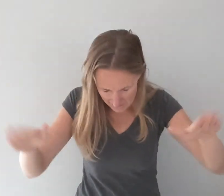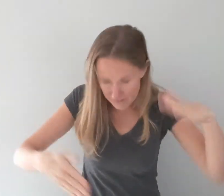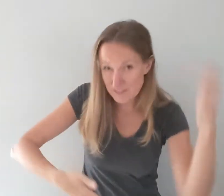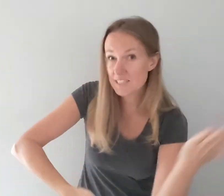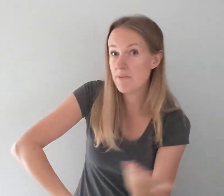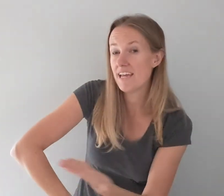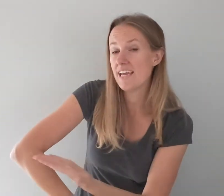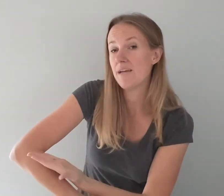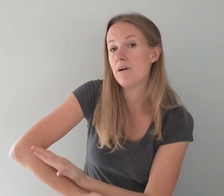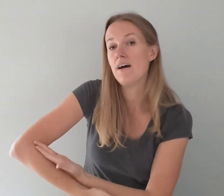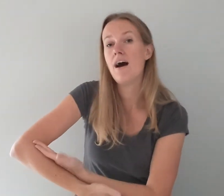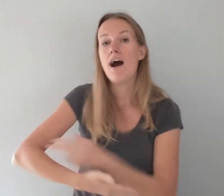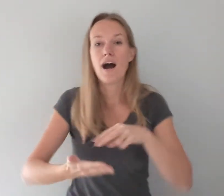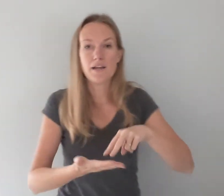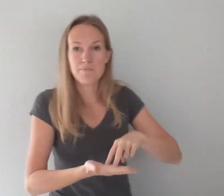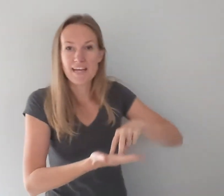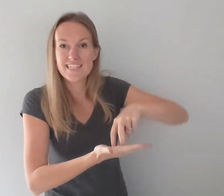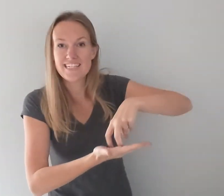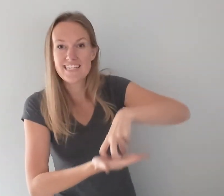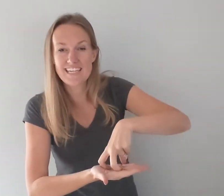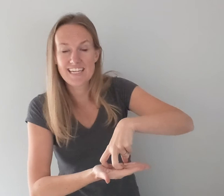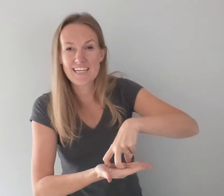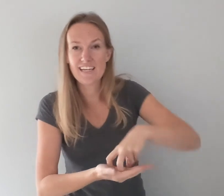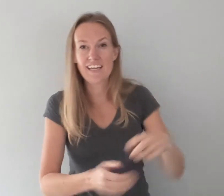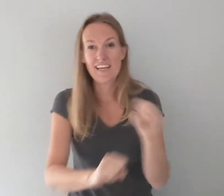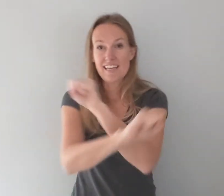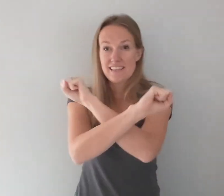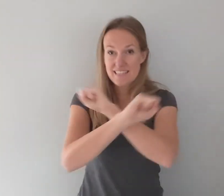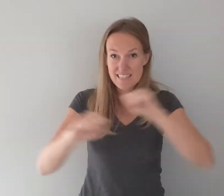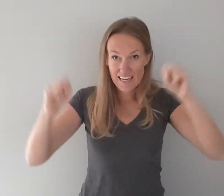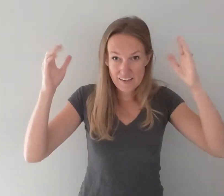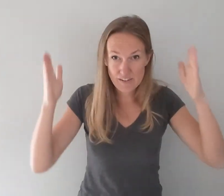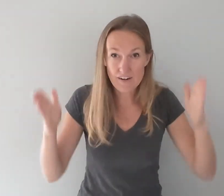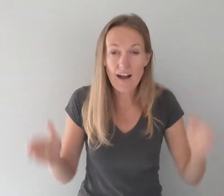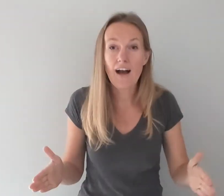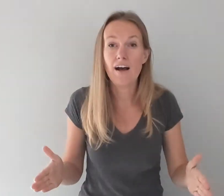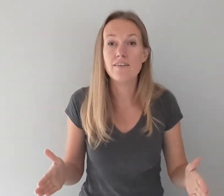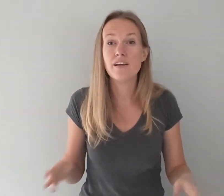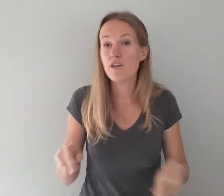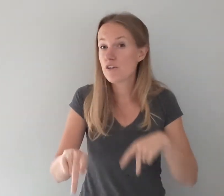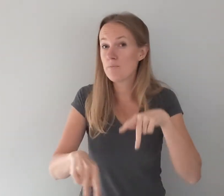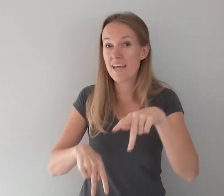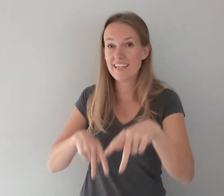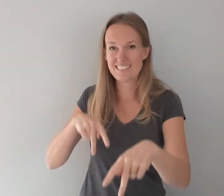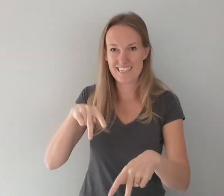Bow to babe on bended knee, the Savior of humanity.